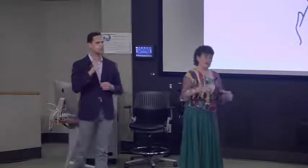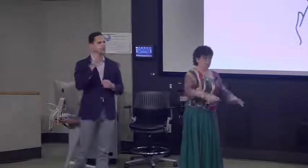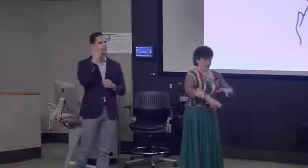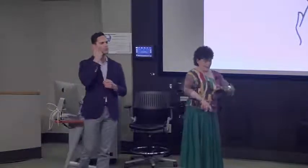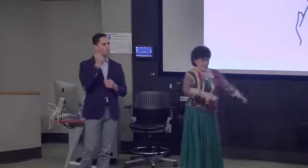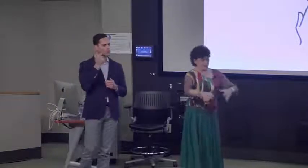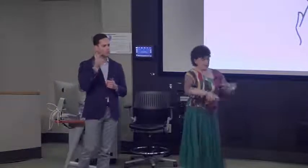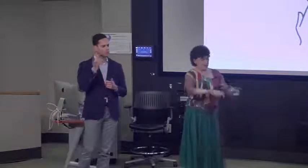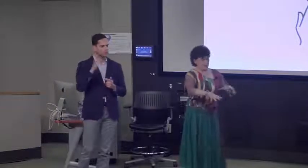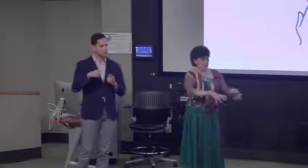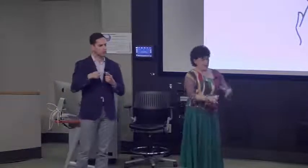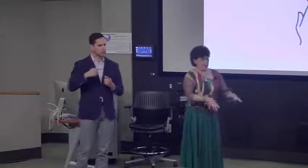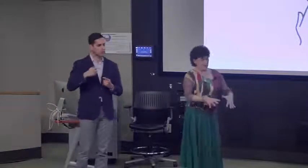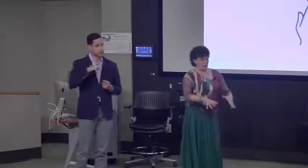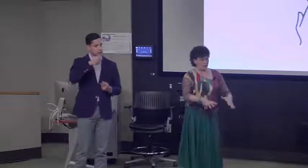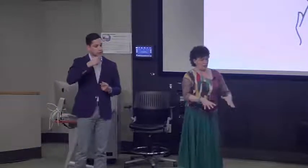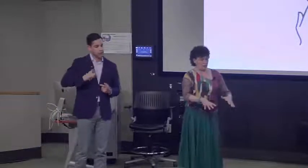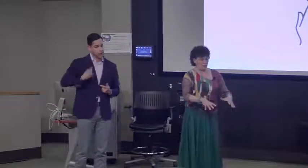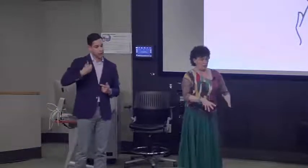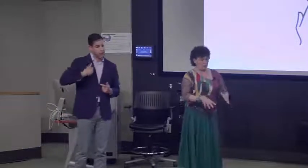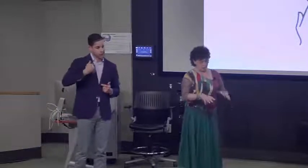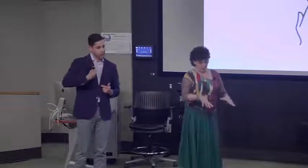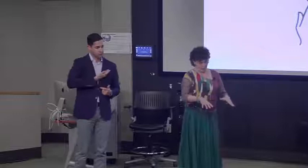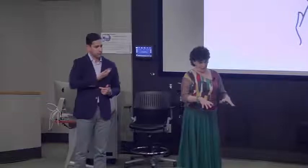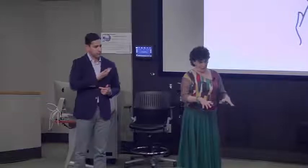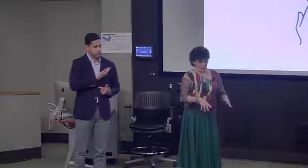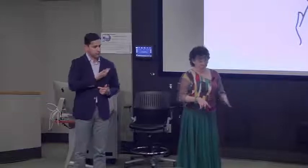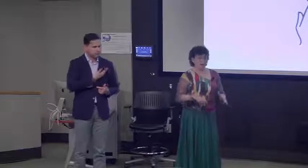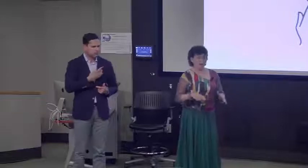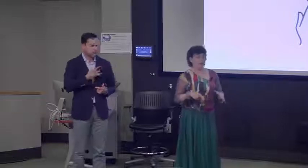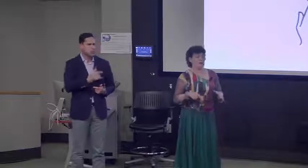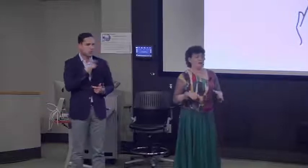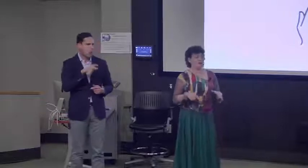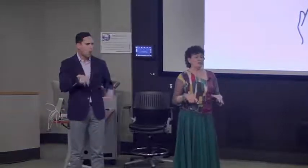eye contact, like you said, when a child is immersed in play.